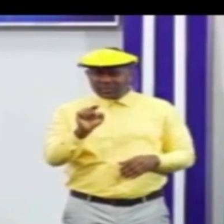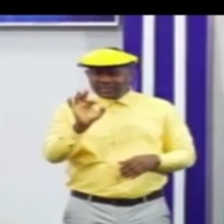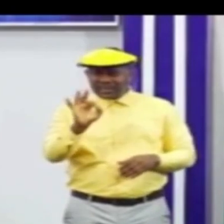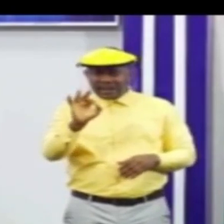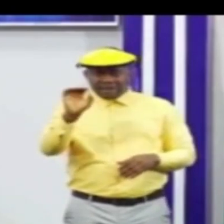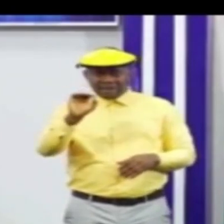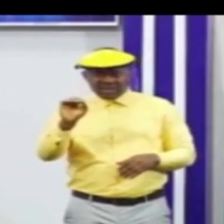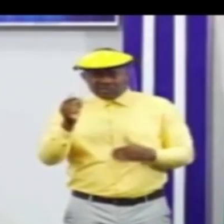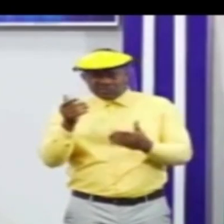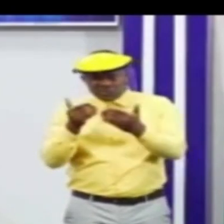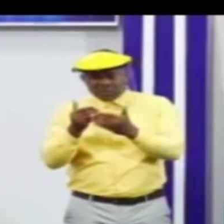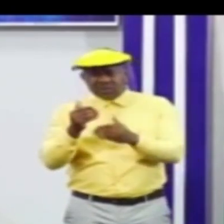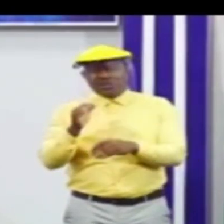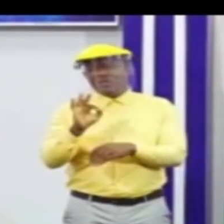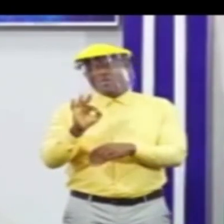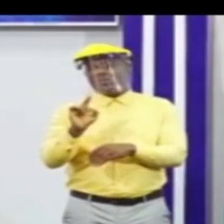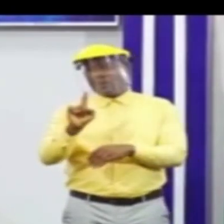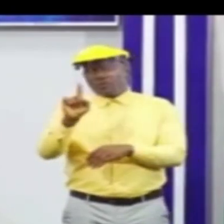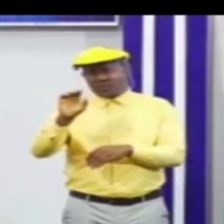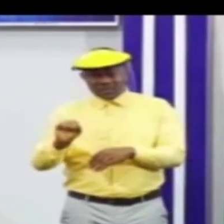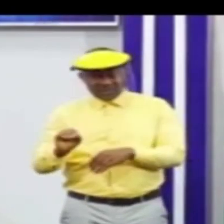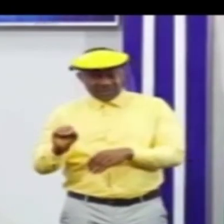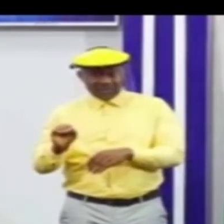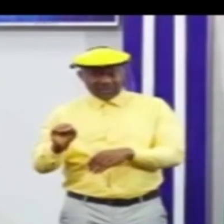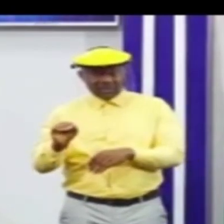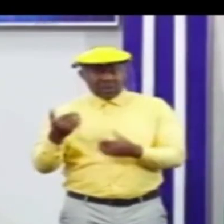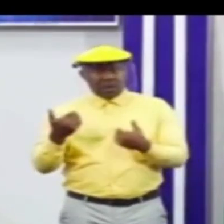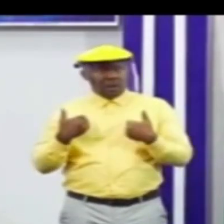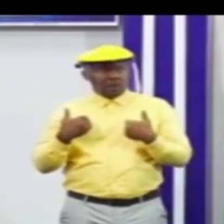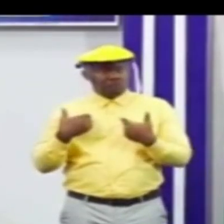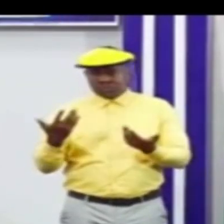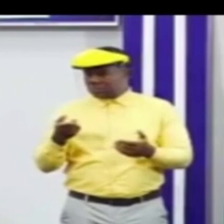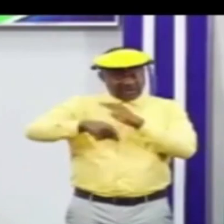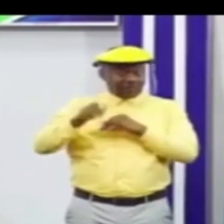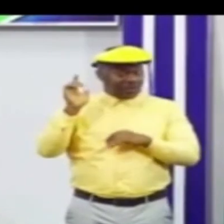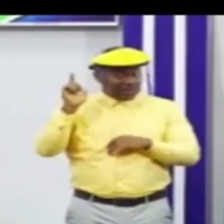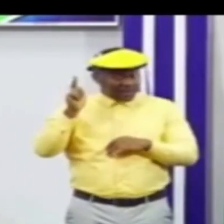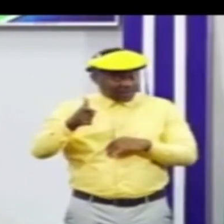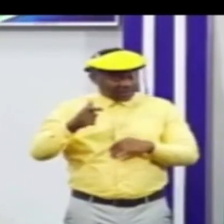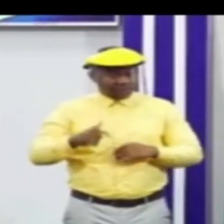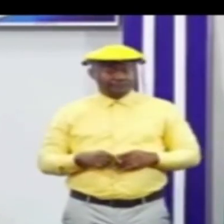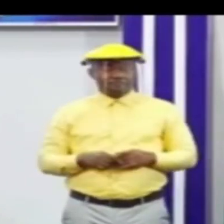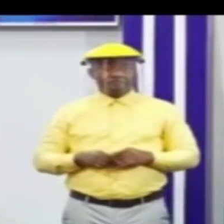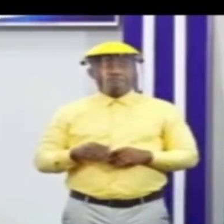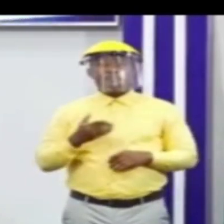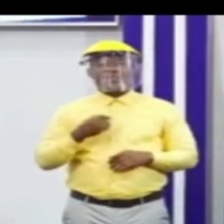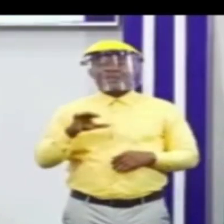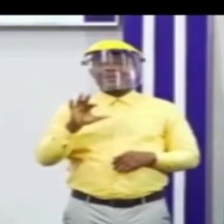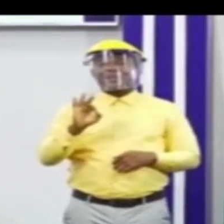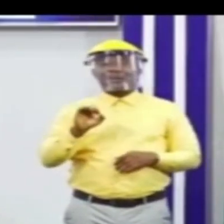90.9%, close to 21%, have comorbidity, and